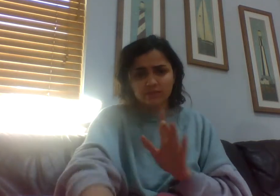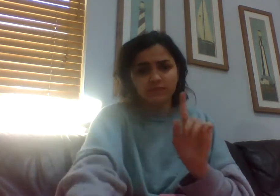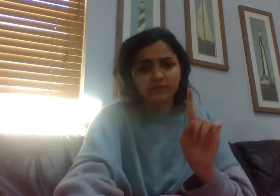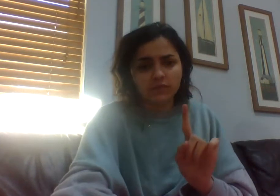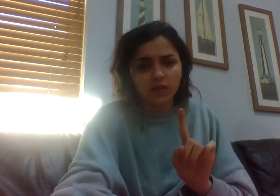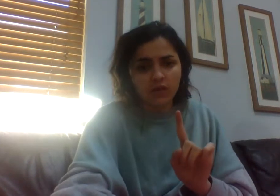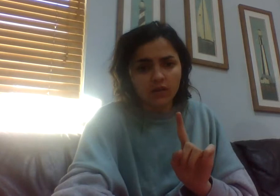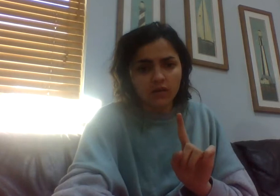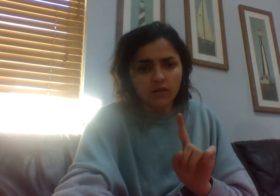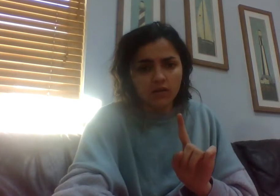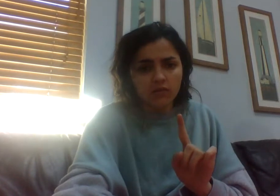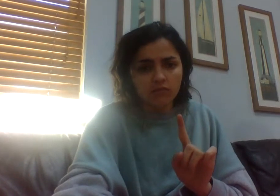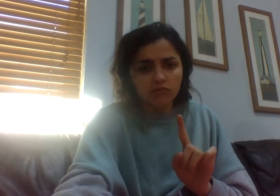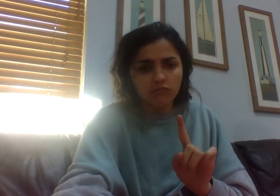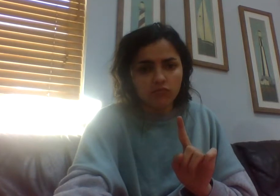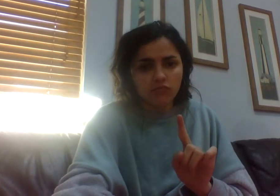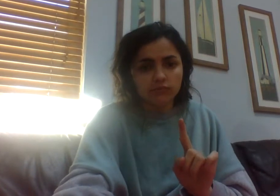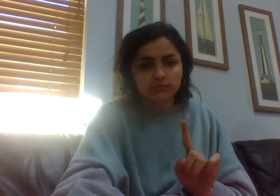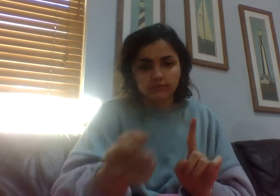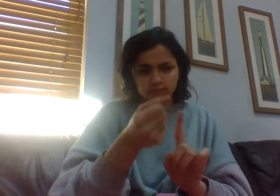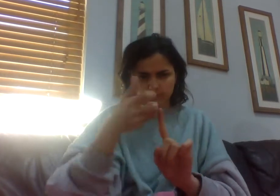rent. So you can see